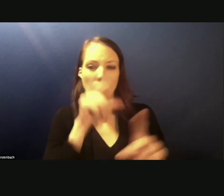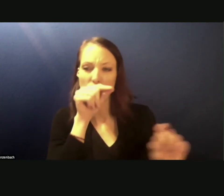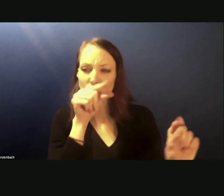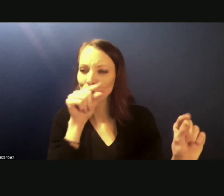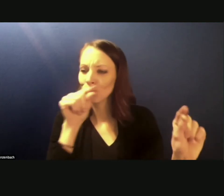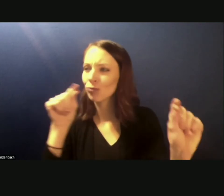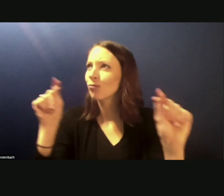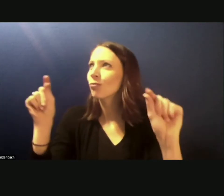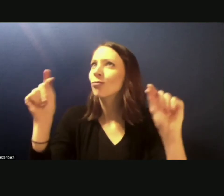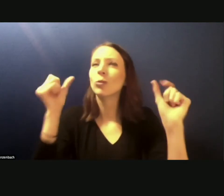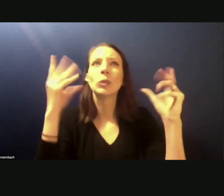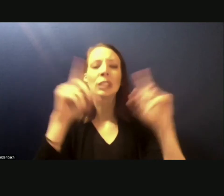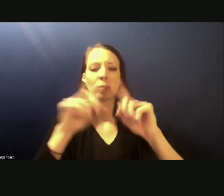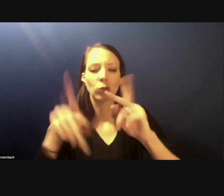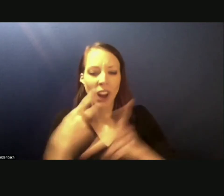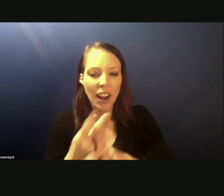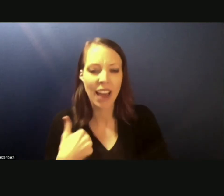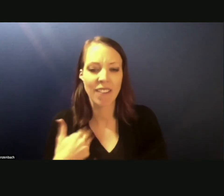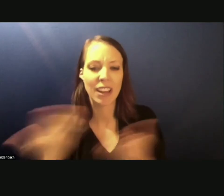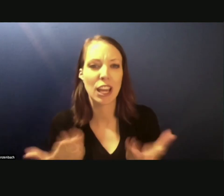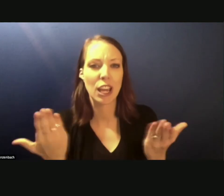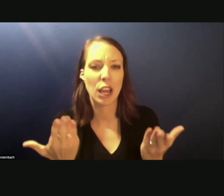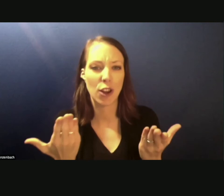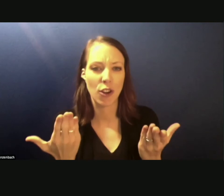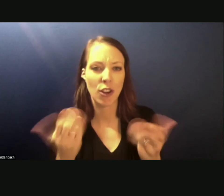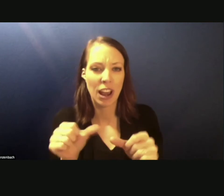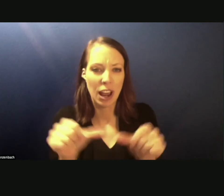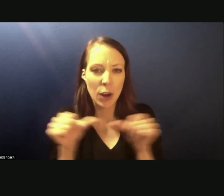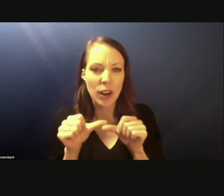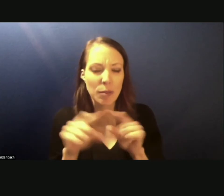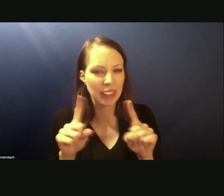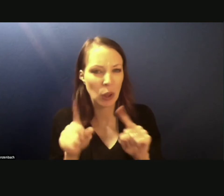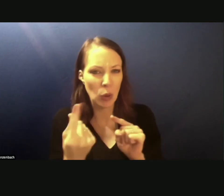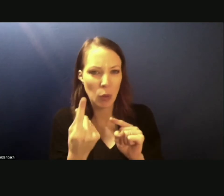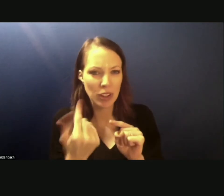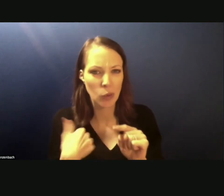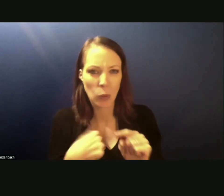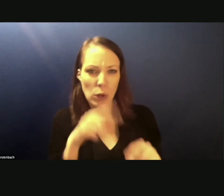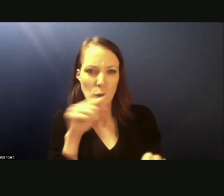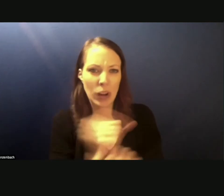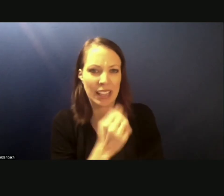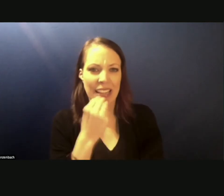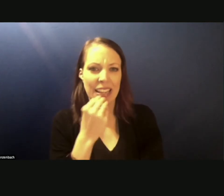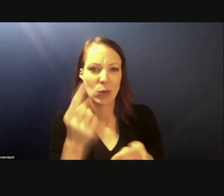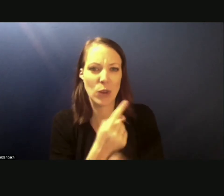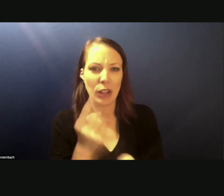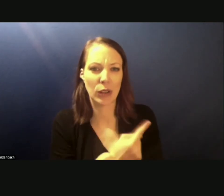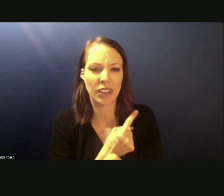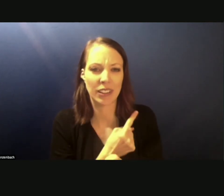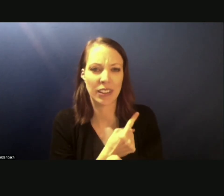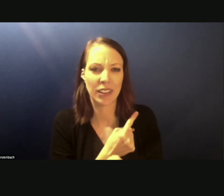birds, that we have in our culture and our areas or what have you, but the only ones that we really eat on a regular basis, the only